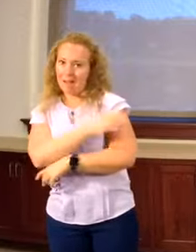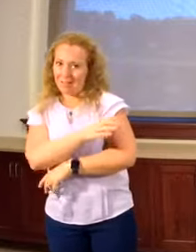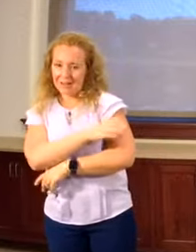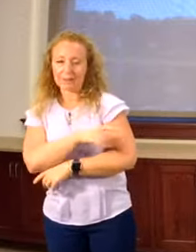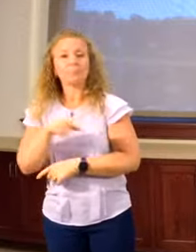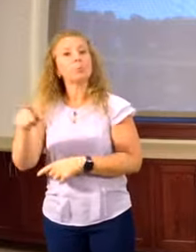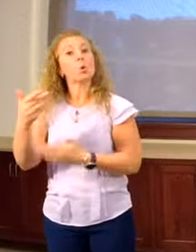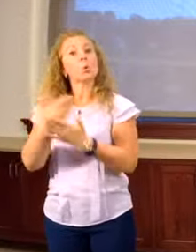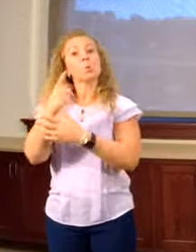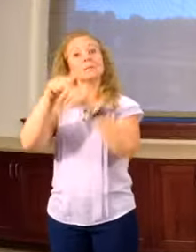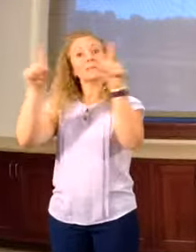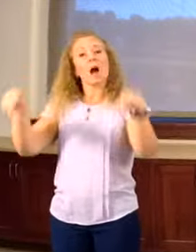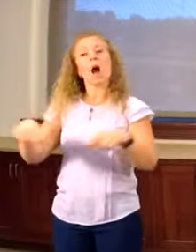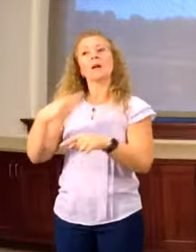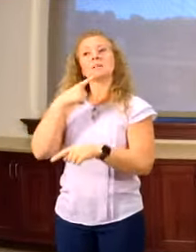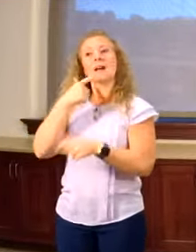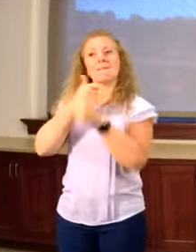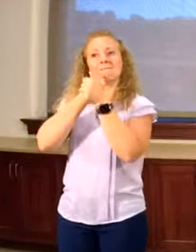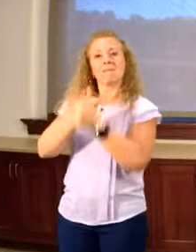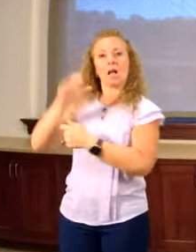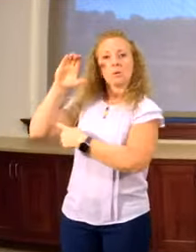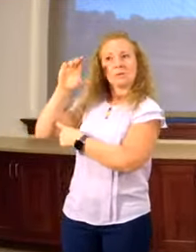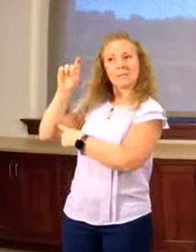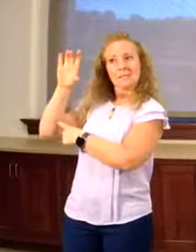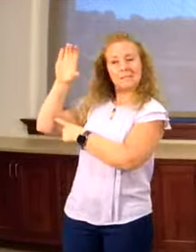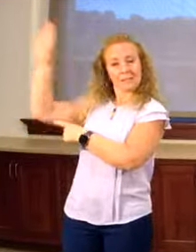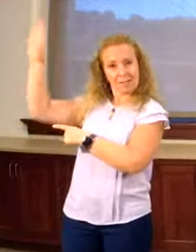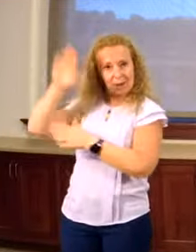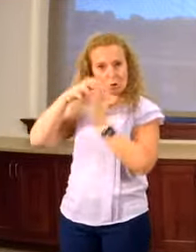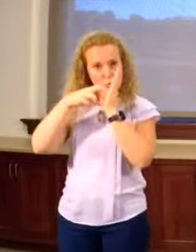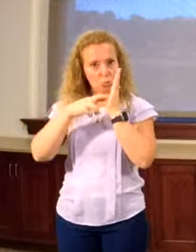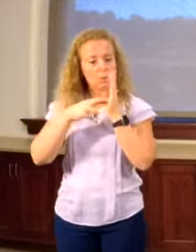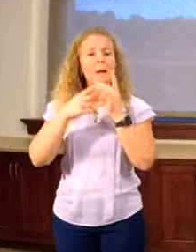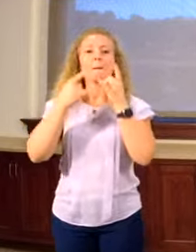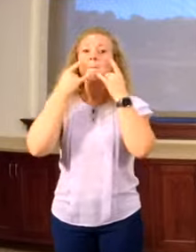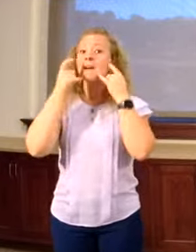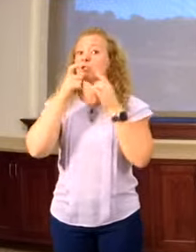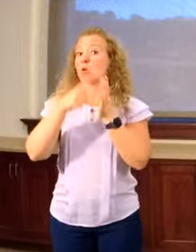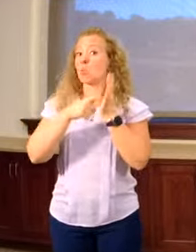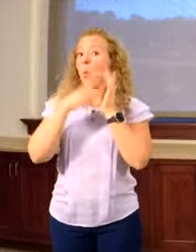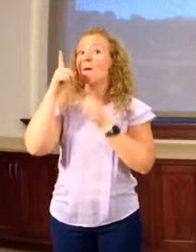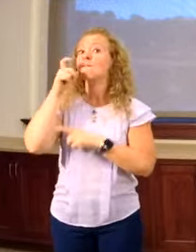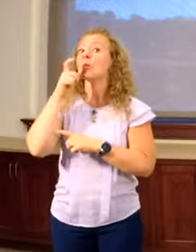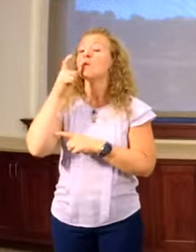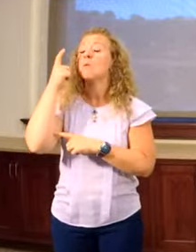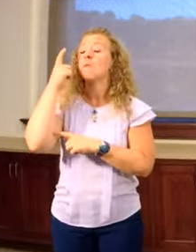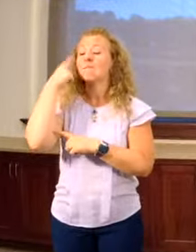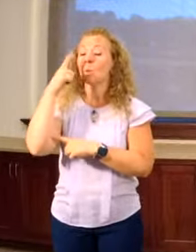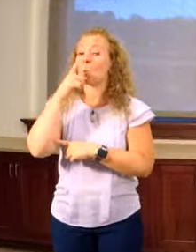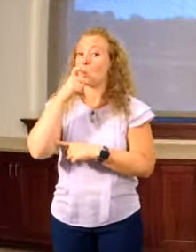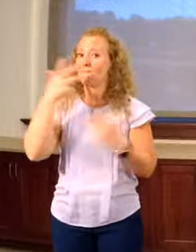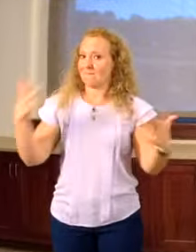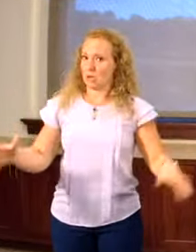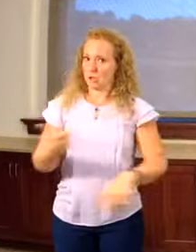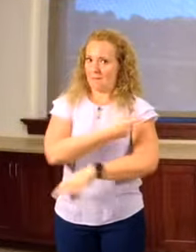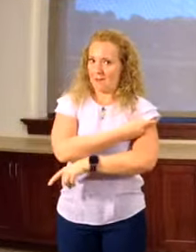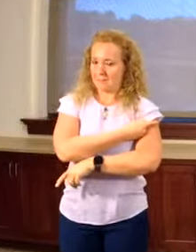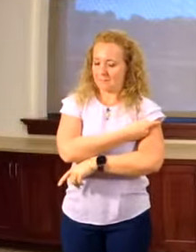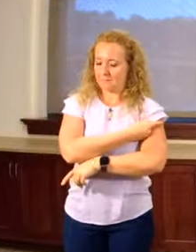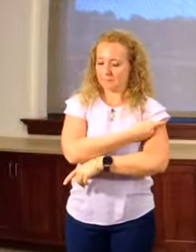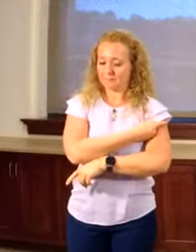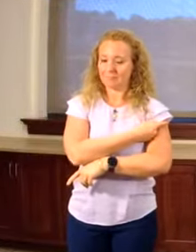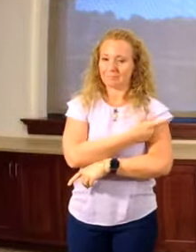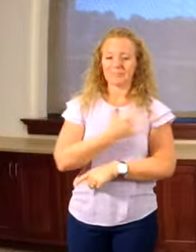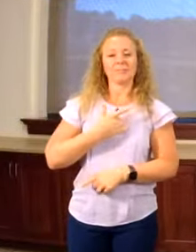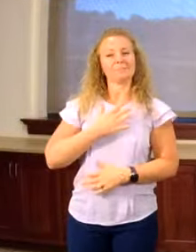signs stating that in accordance with CDC guidance, masks are no longer required for those who are fully vaccinated. That